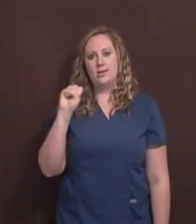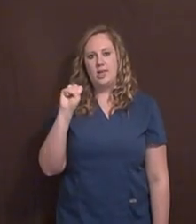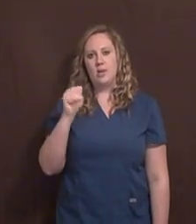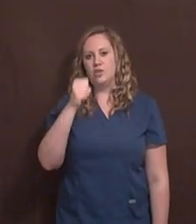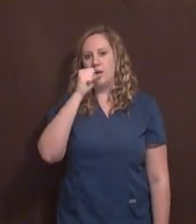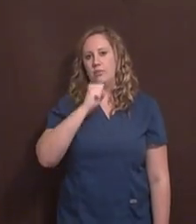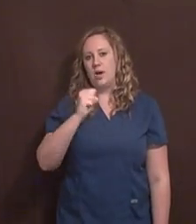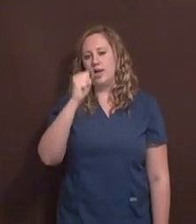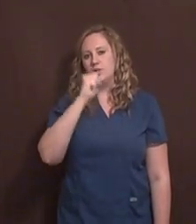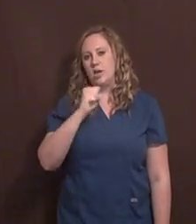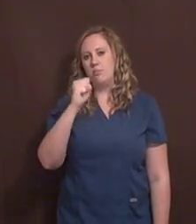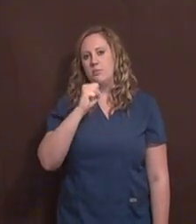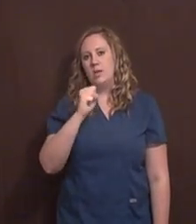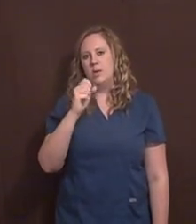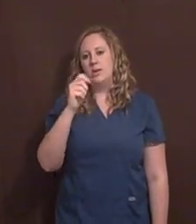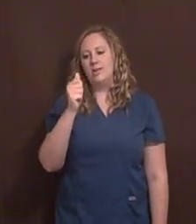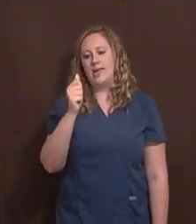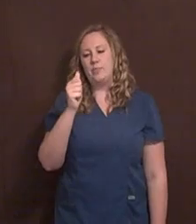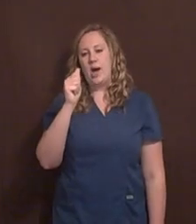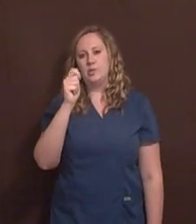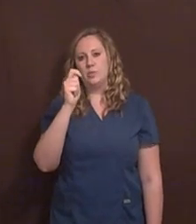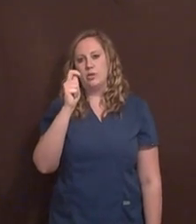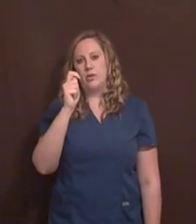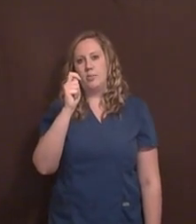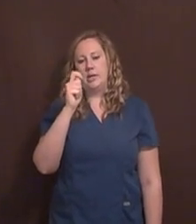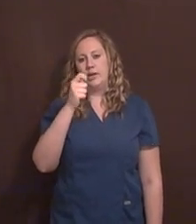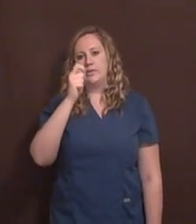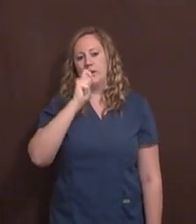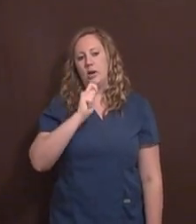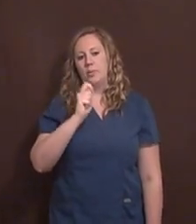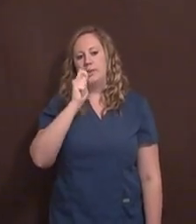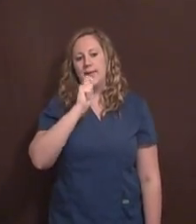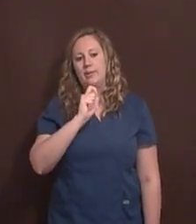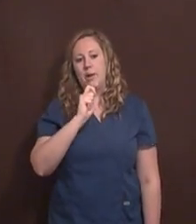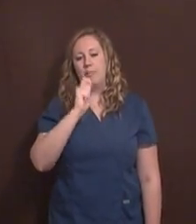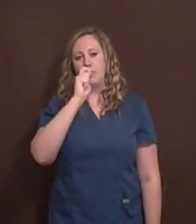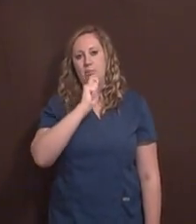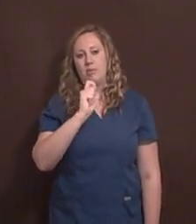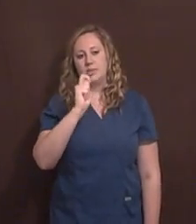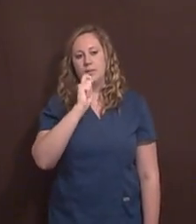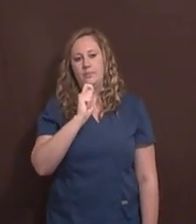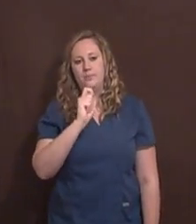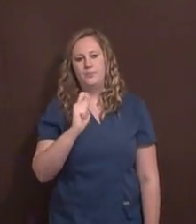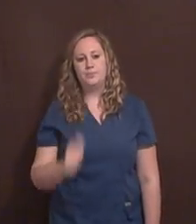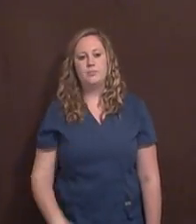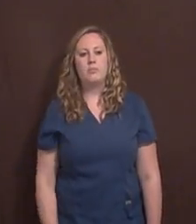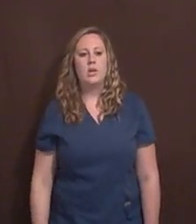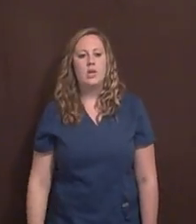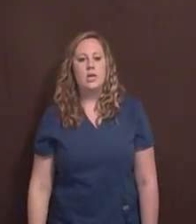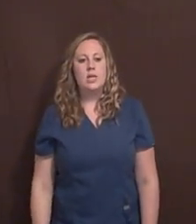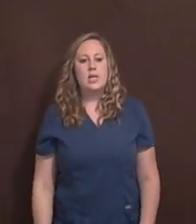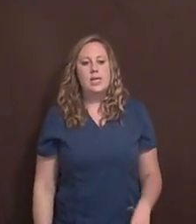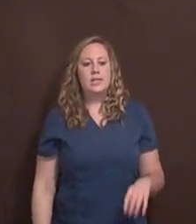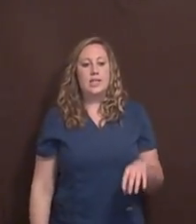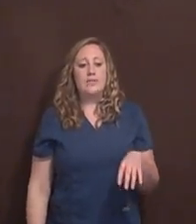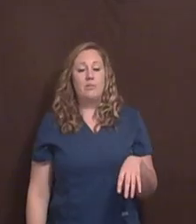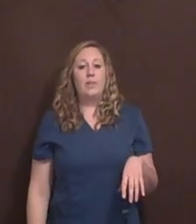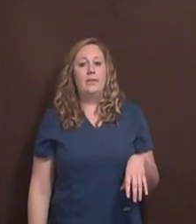S hand shape. For ice cream, lollipop is with your thumb and index finger up. Lollipop and popsicle. The sign for